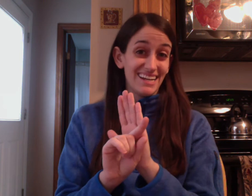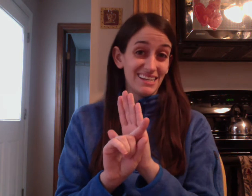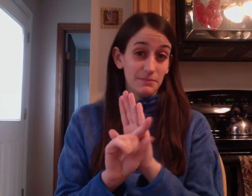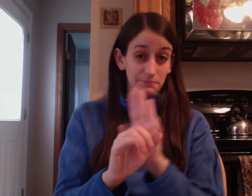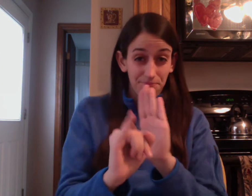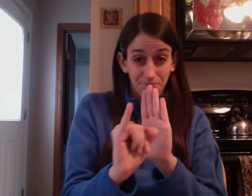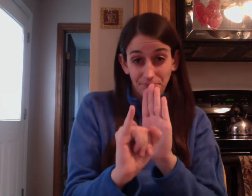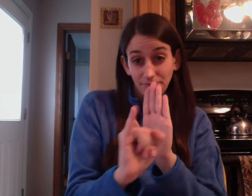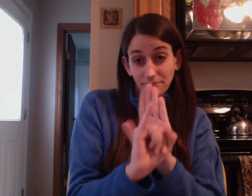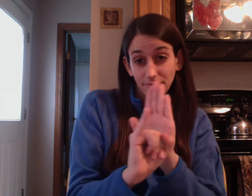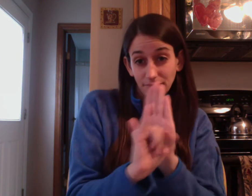identity,